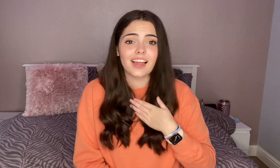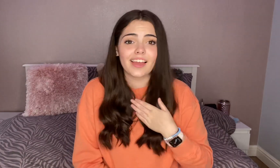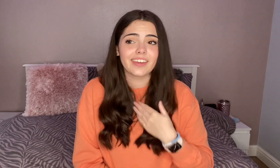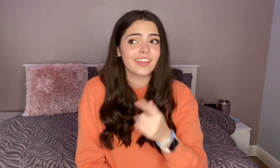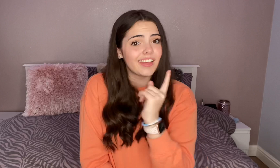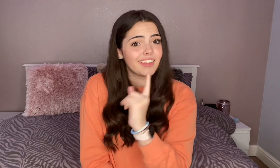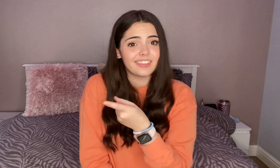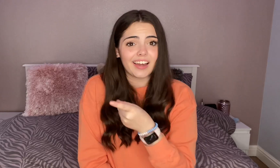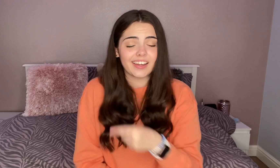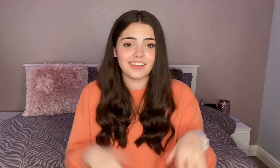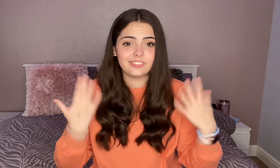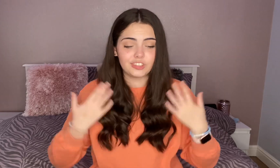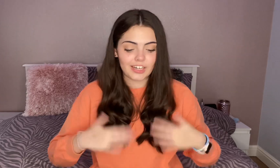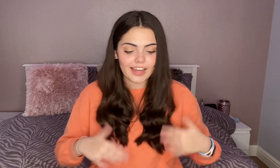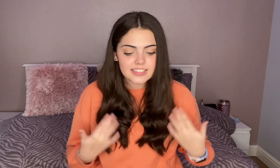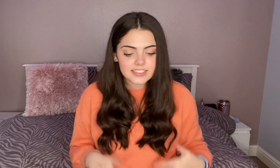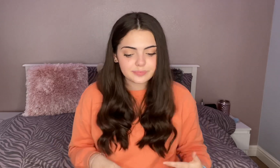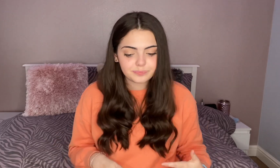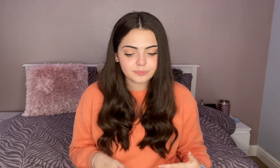like that kind of dress.